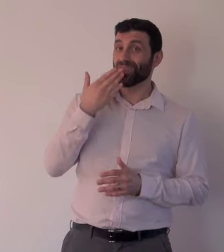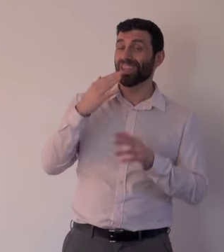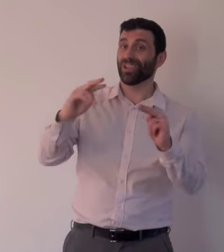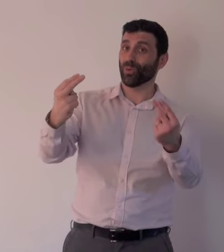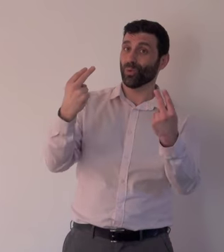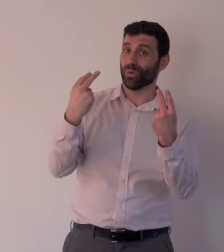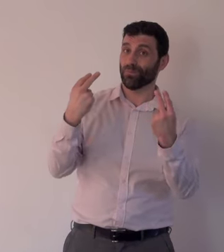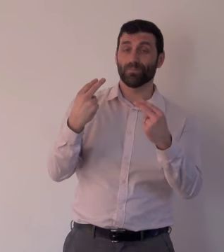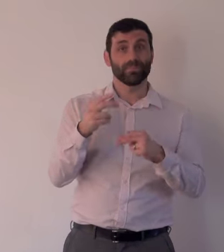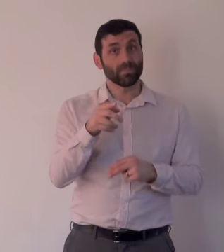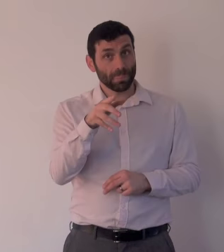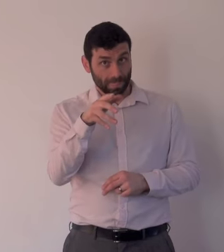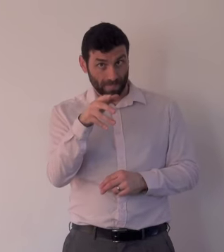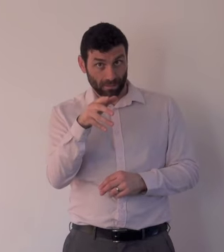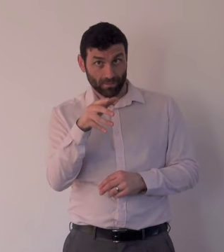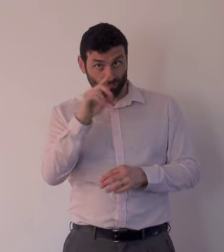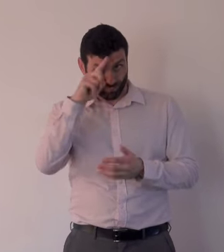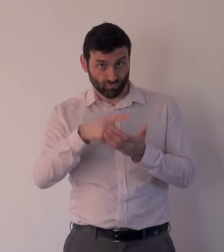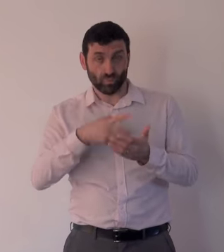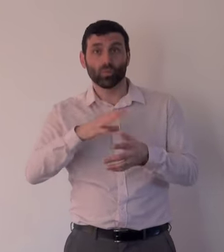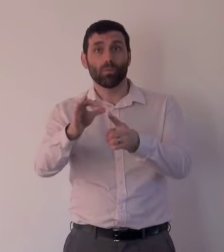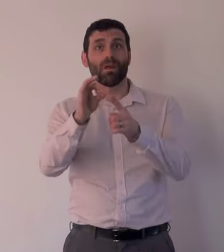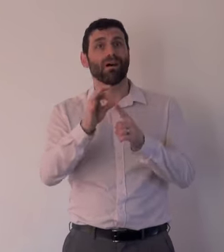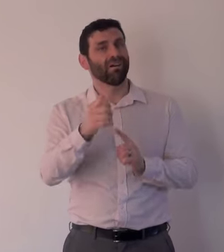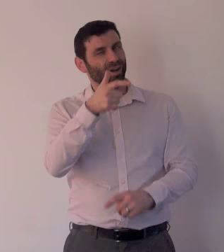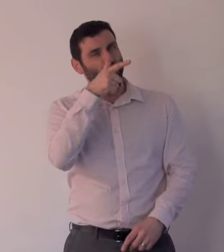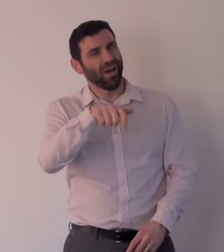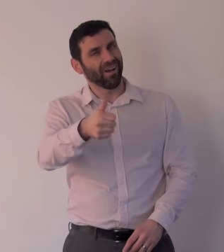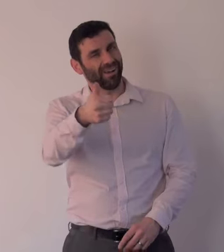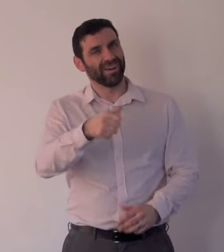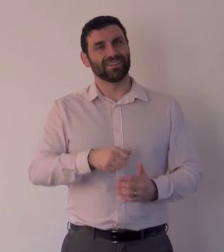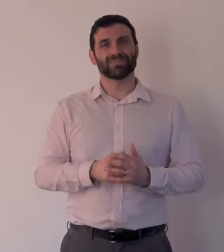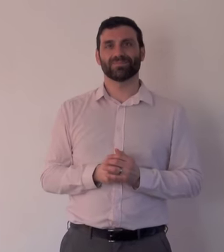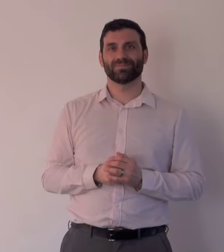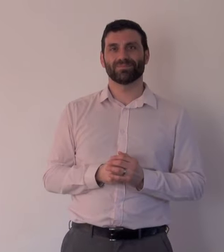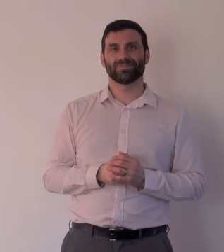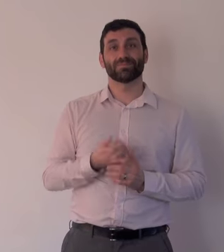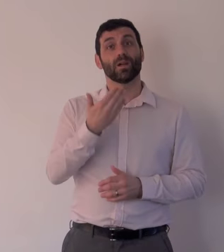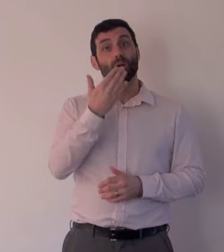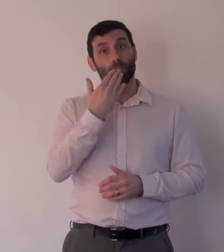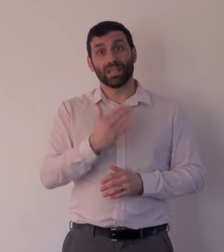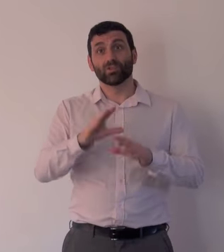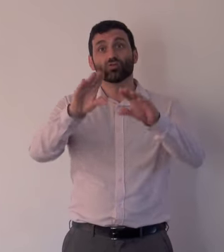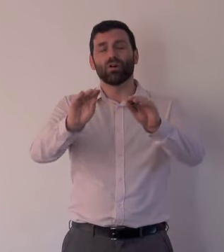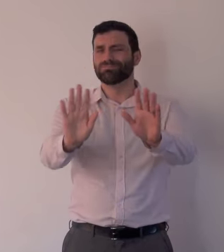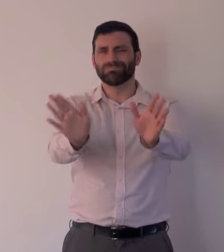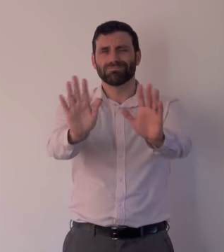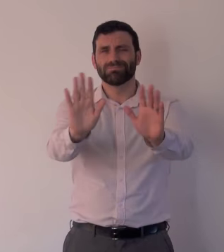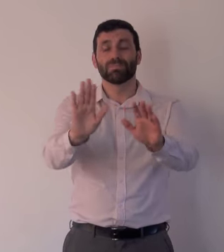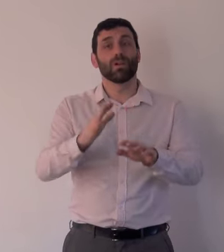Thank you for watching. If you decide you want to apply, good luck. Please don't stop watching now.